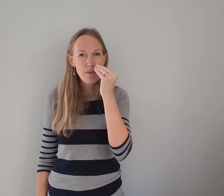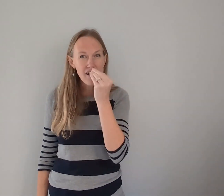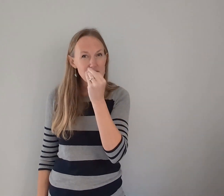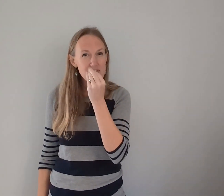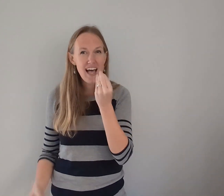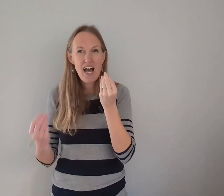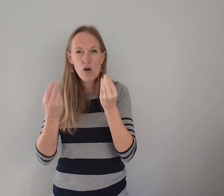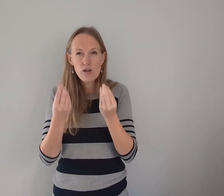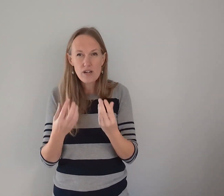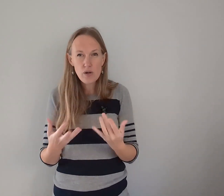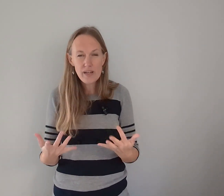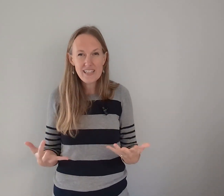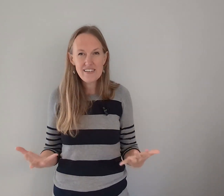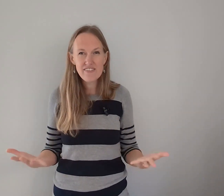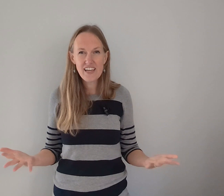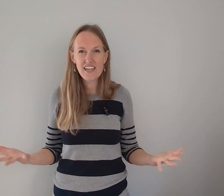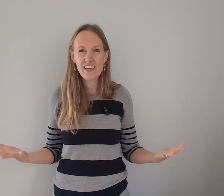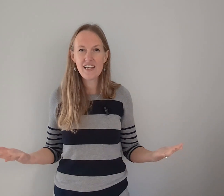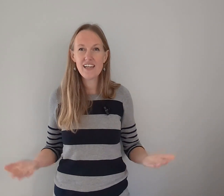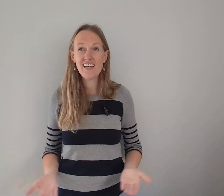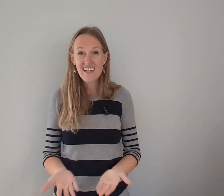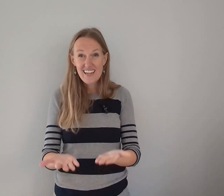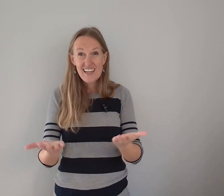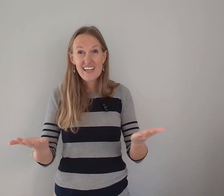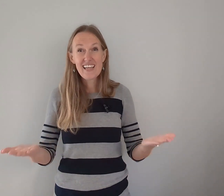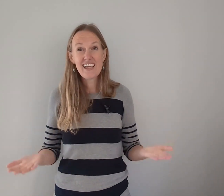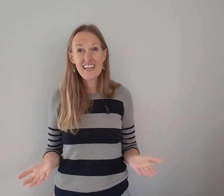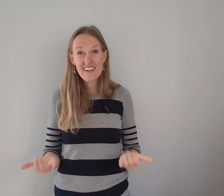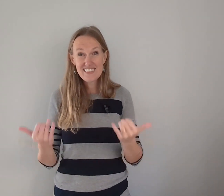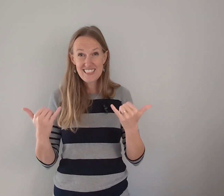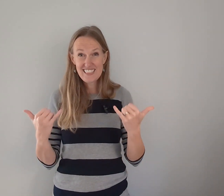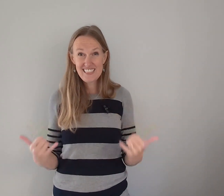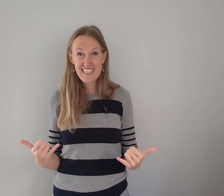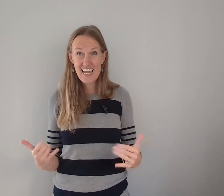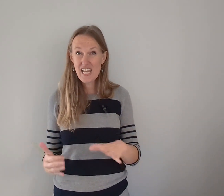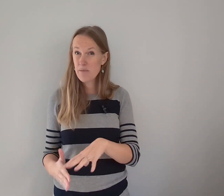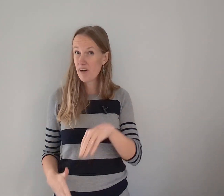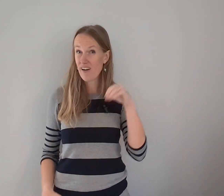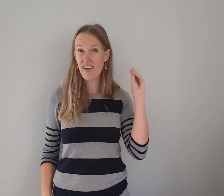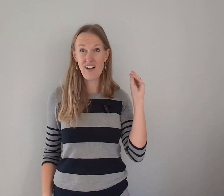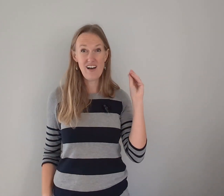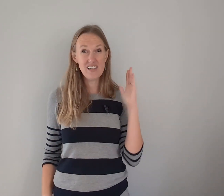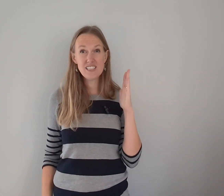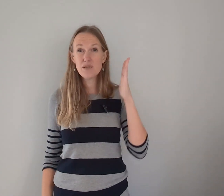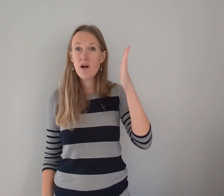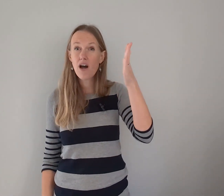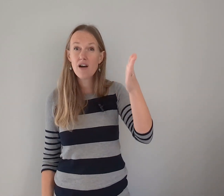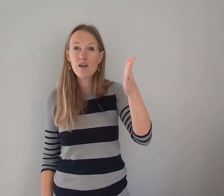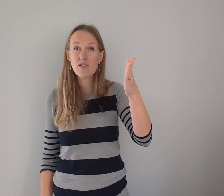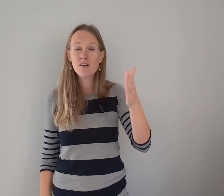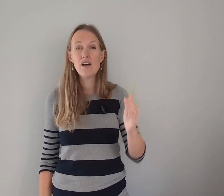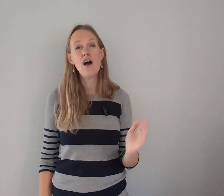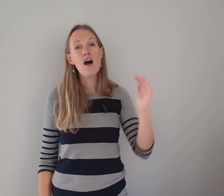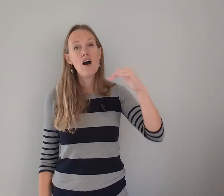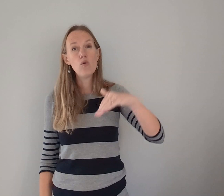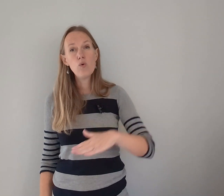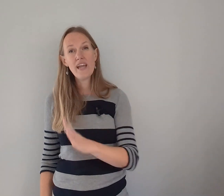a flower quickly fading, here today but gone tomorrow, a